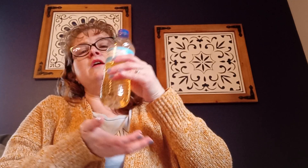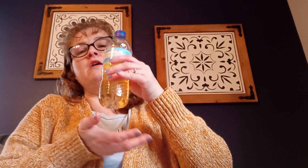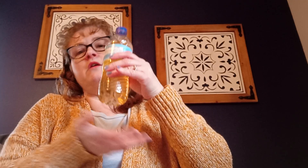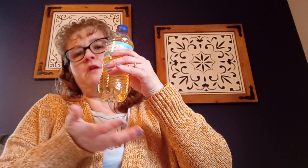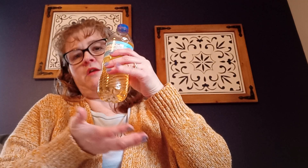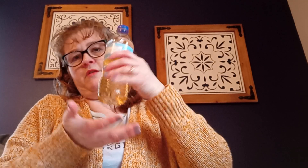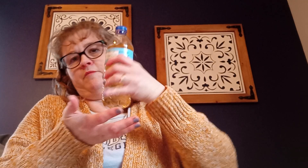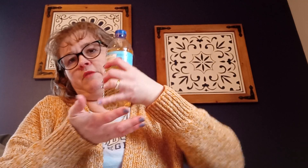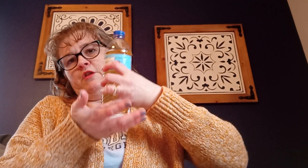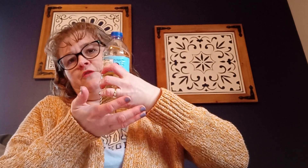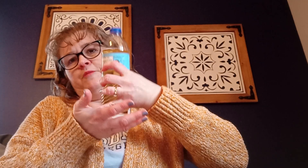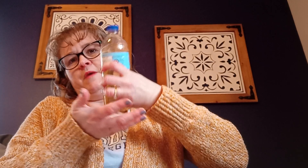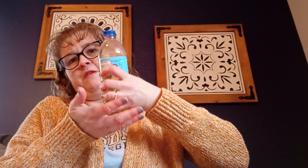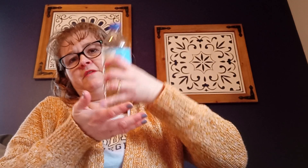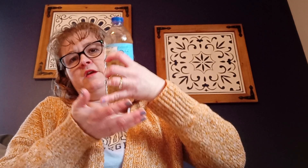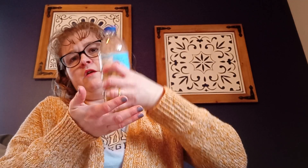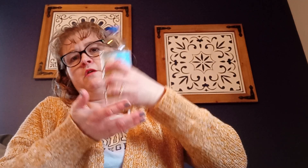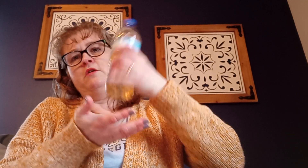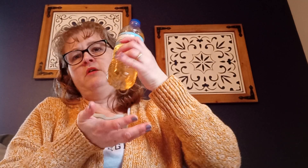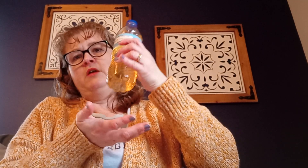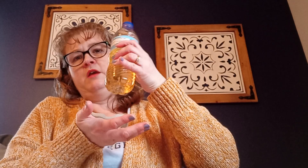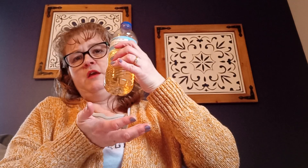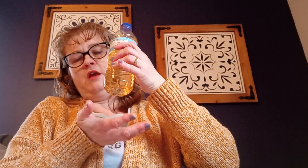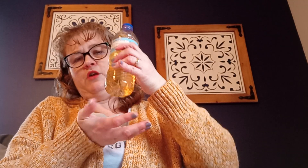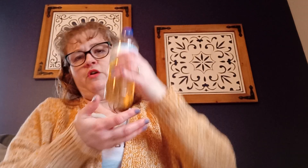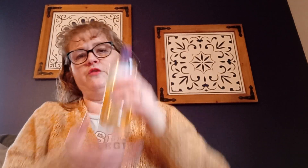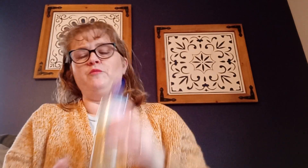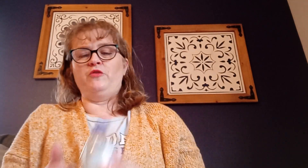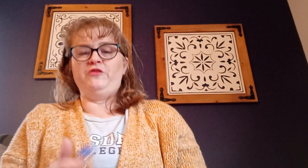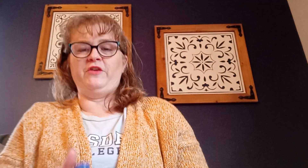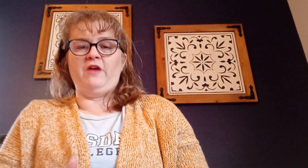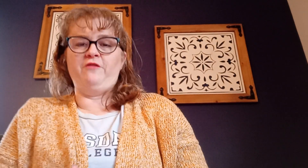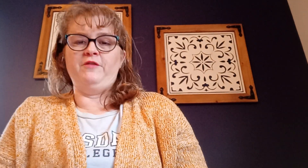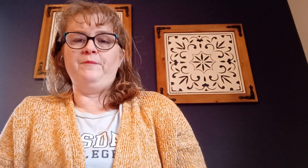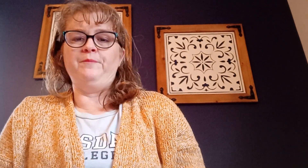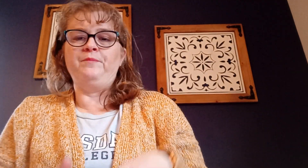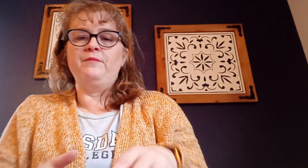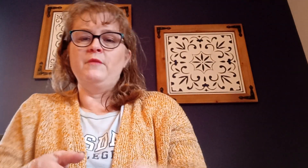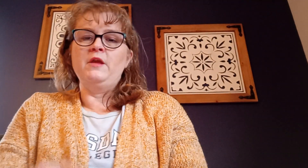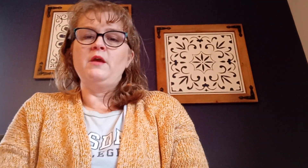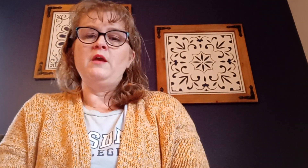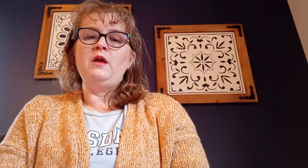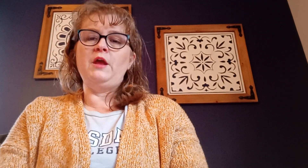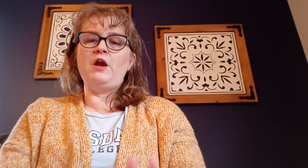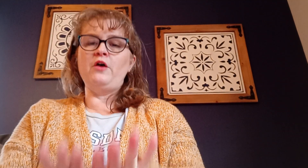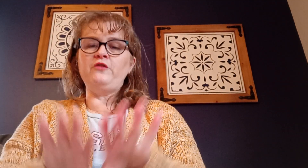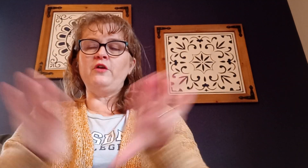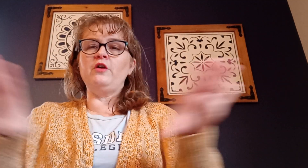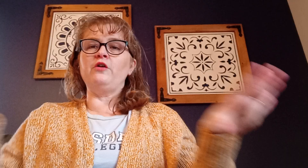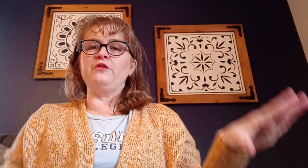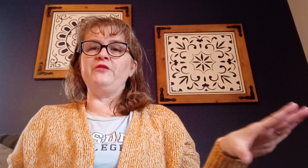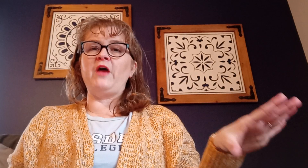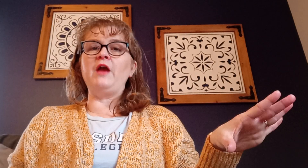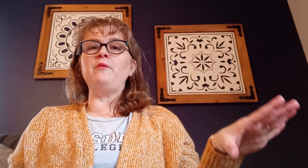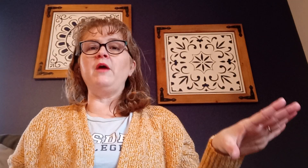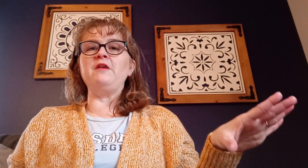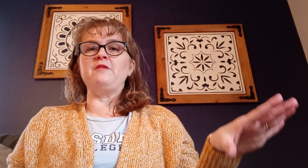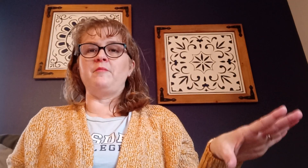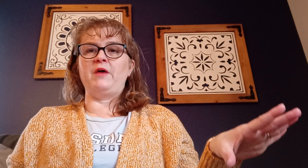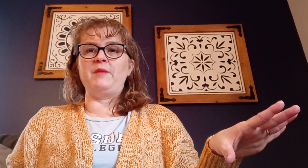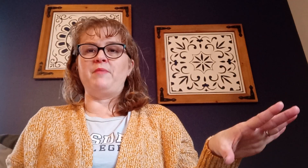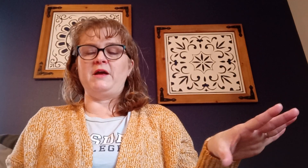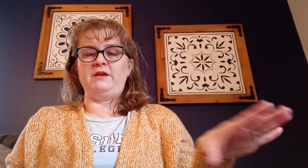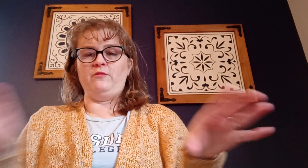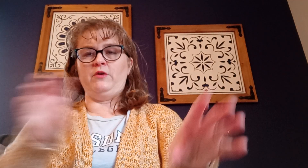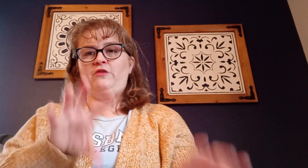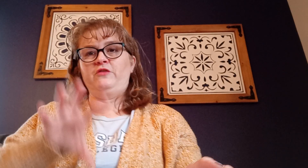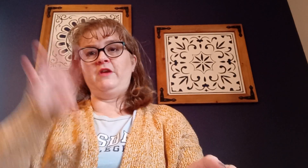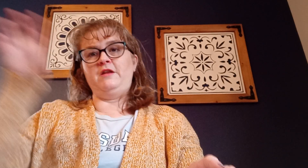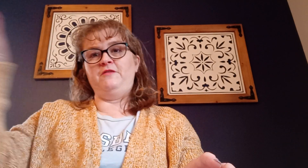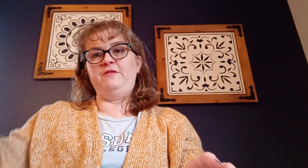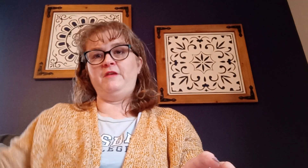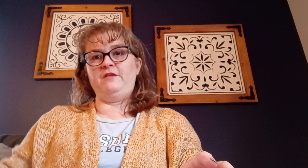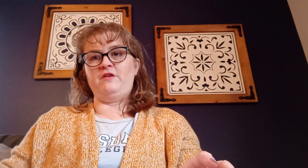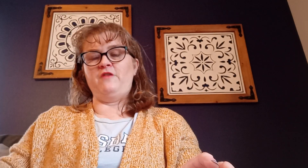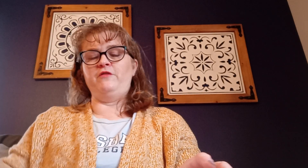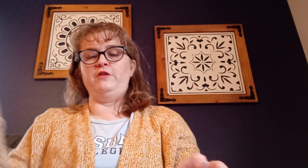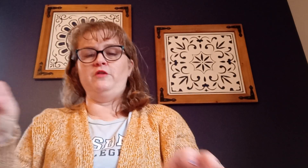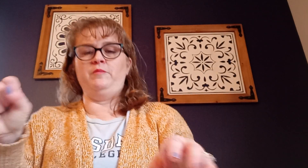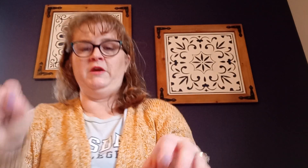here, in the middle space here, it grows more stuff. It also can grow sideways by budding, where it just kind of sends off a new